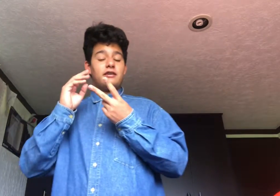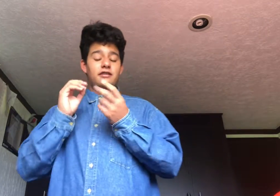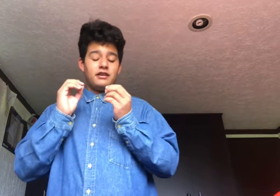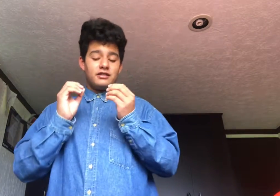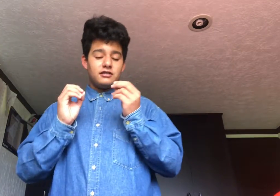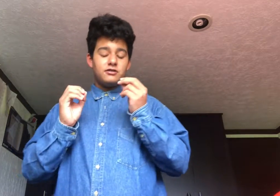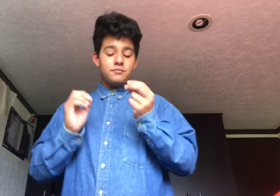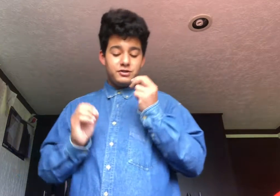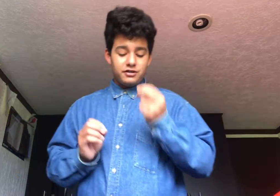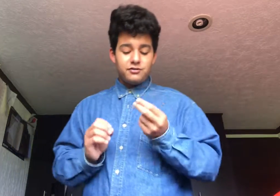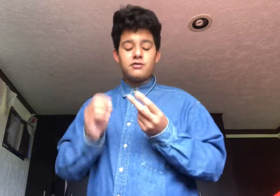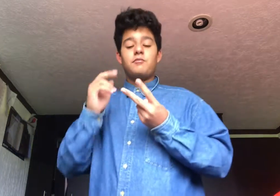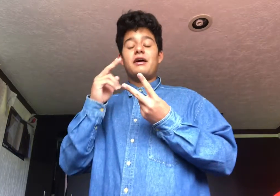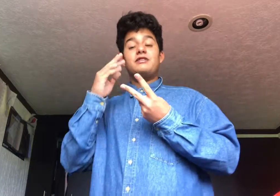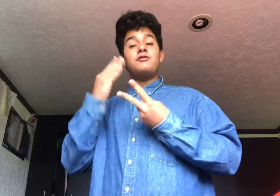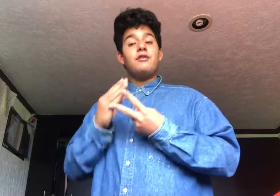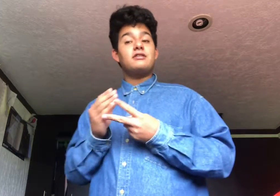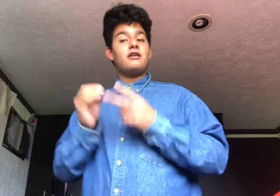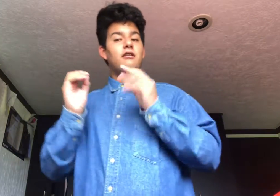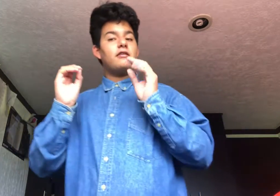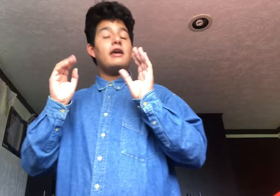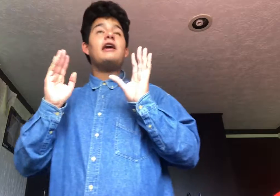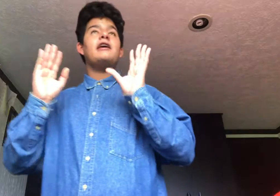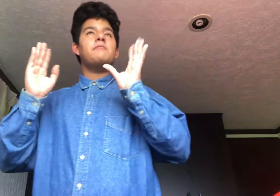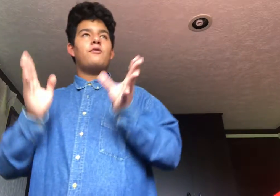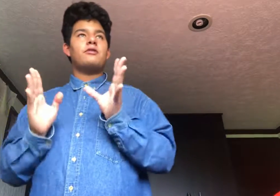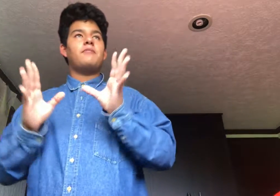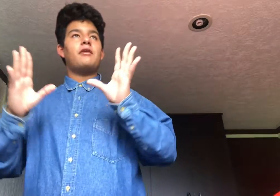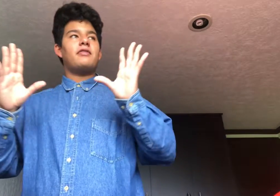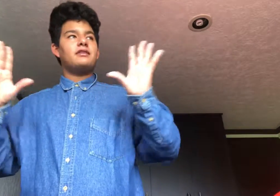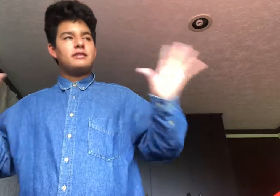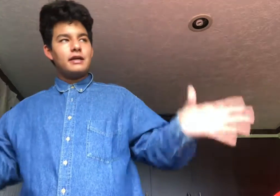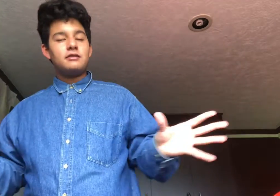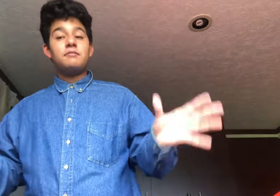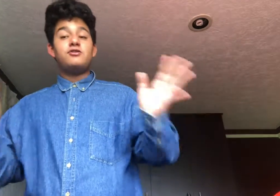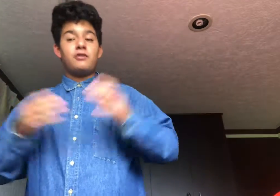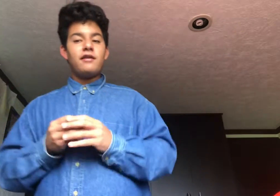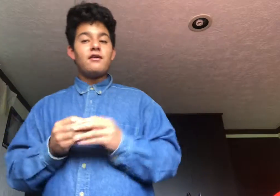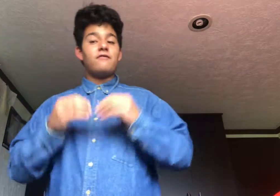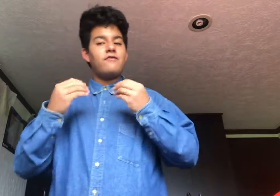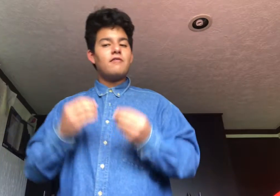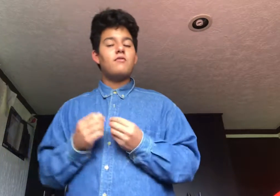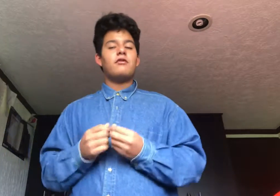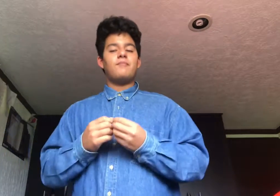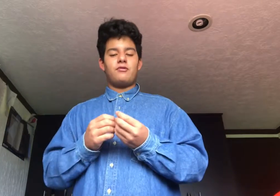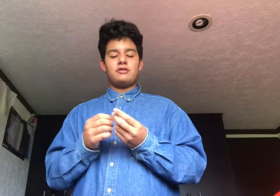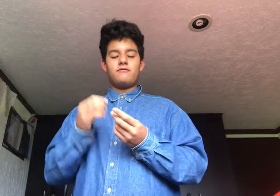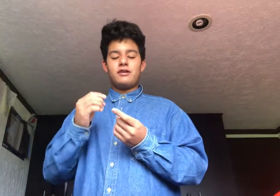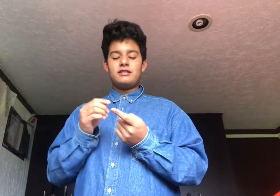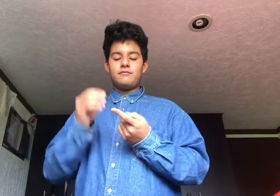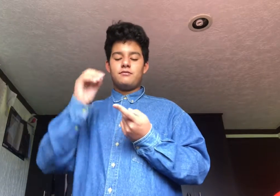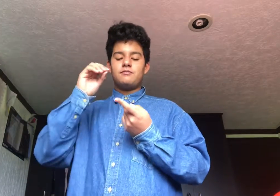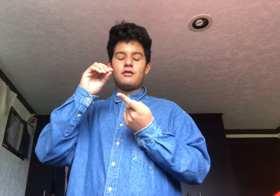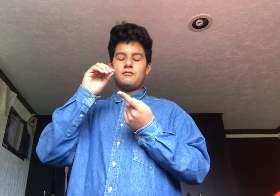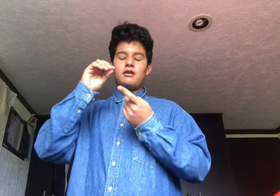The next subgender combines two things that are important by themselves, but together are far more important. For example, no,